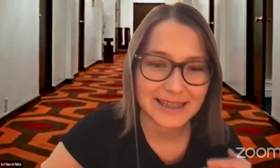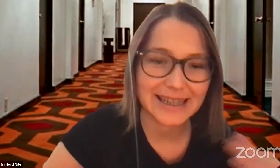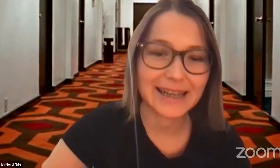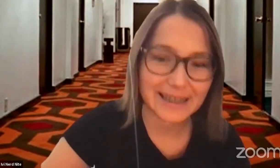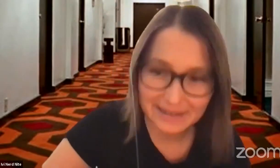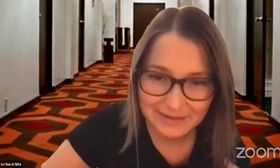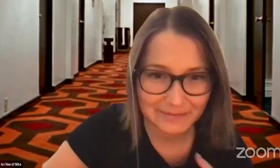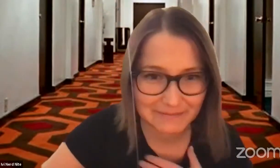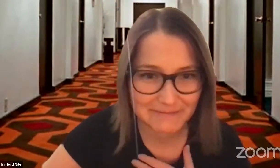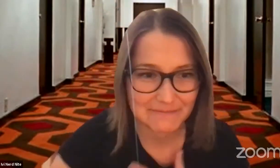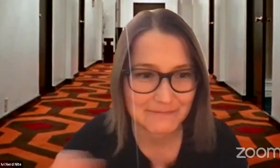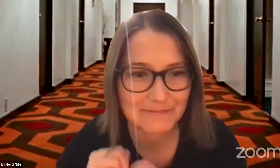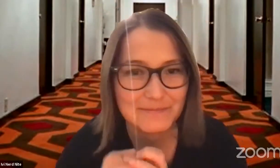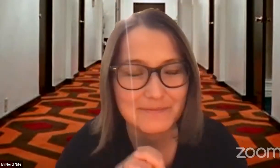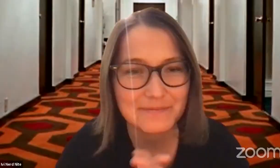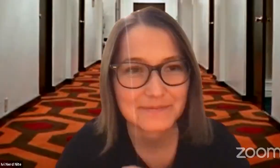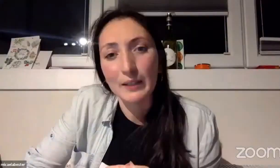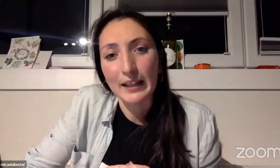concepts as a higgy.